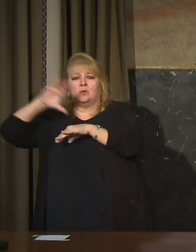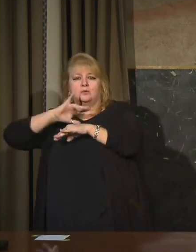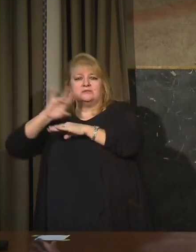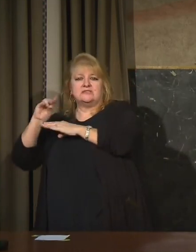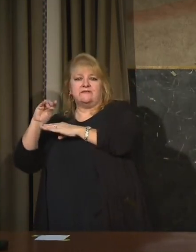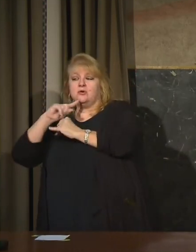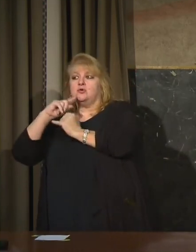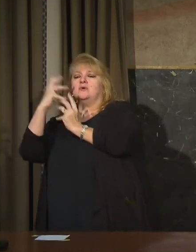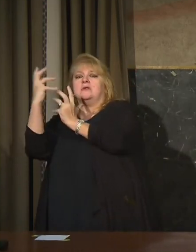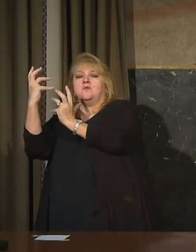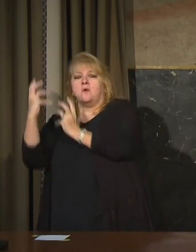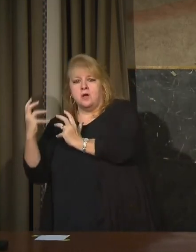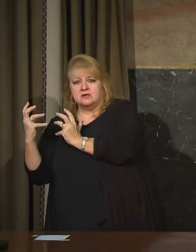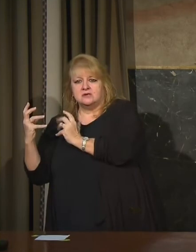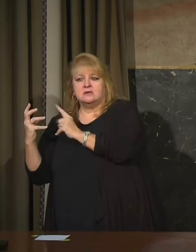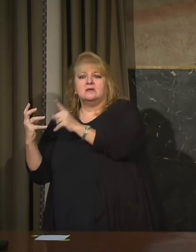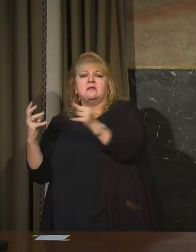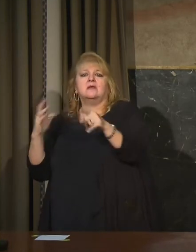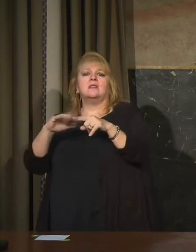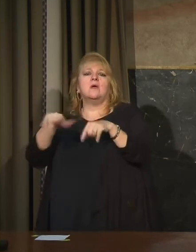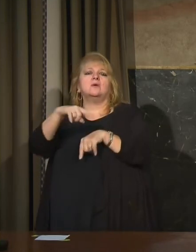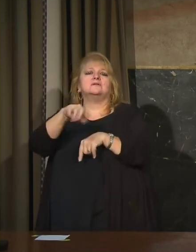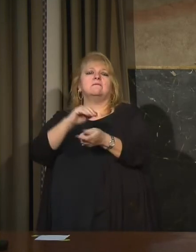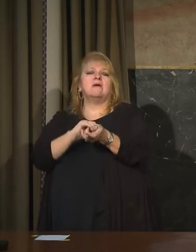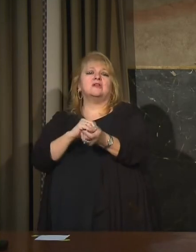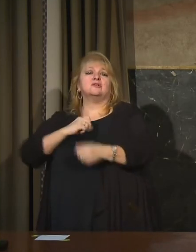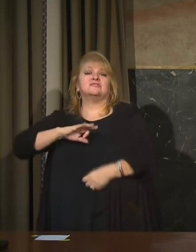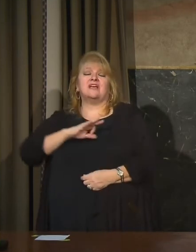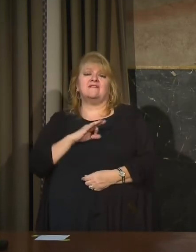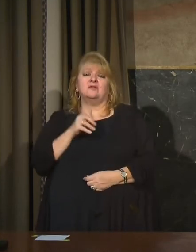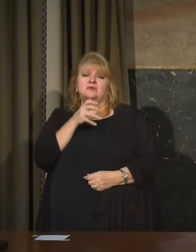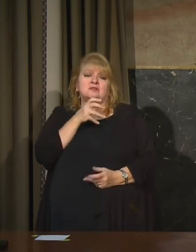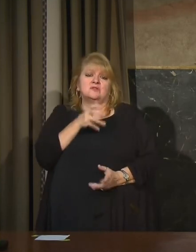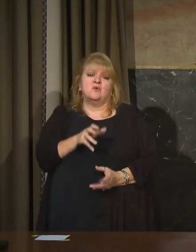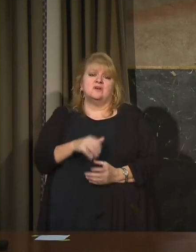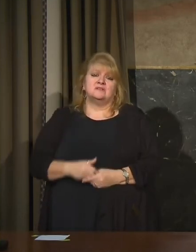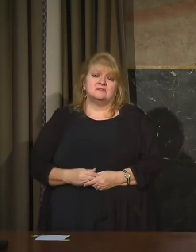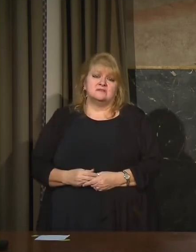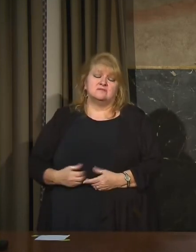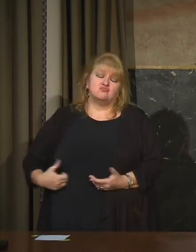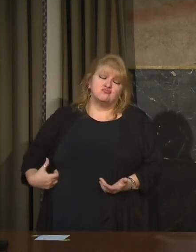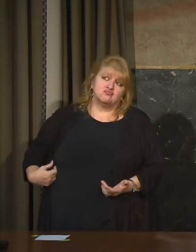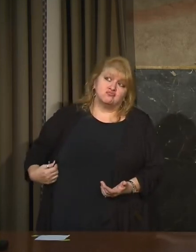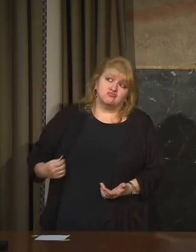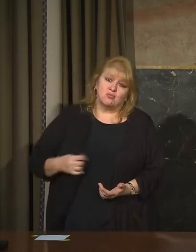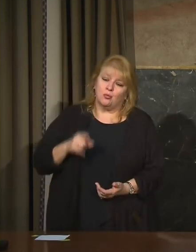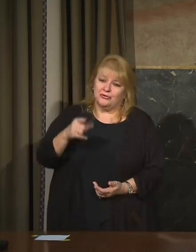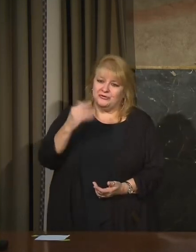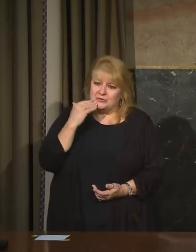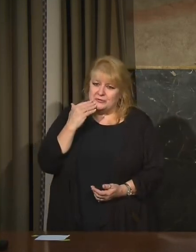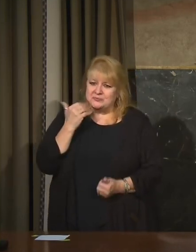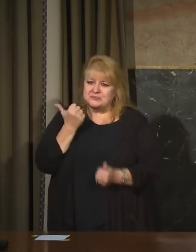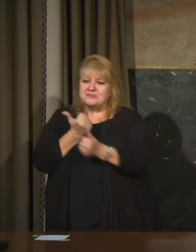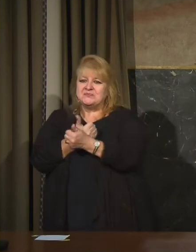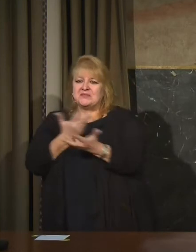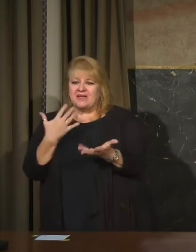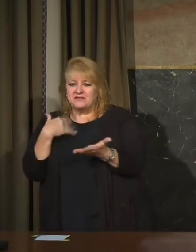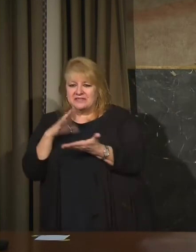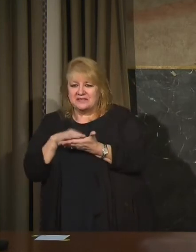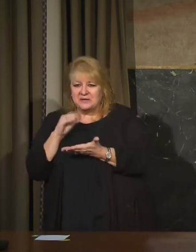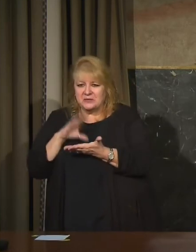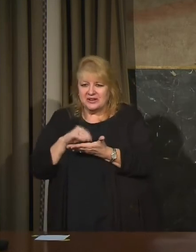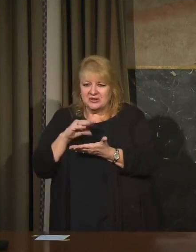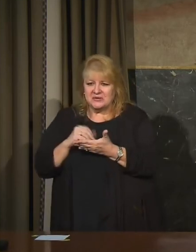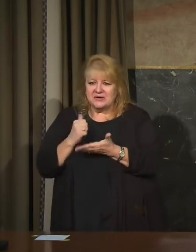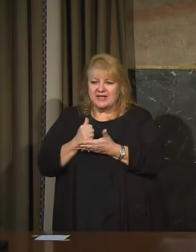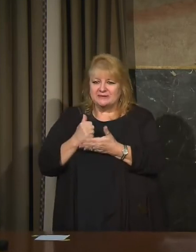we decide when to move to the next priority group? Well, every lesson informs what we do going forward. And if that's a lesson that